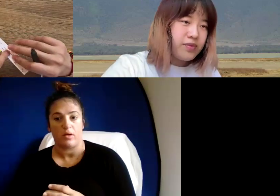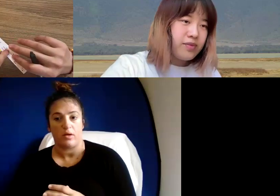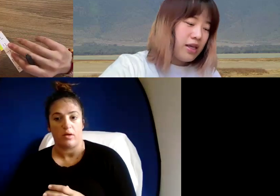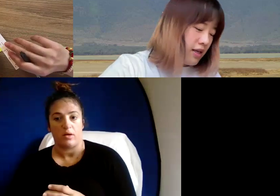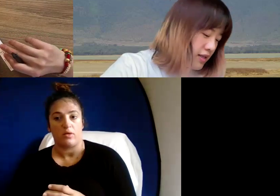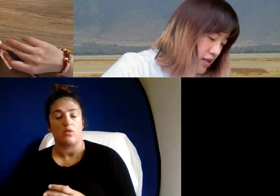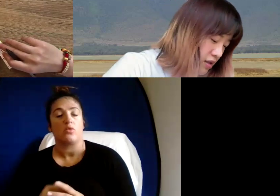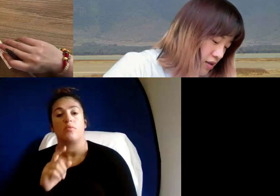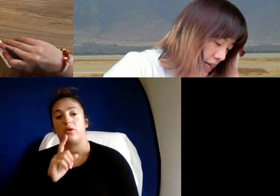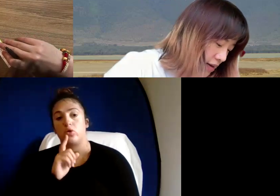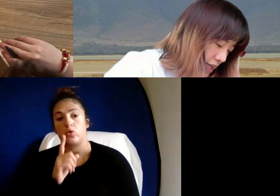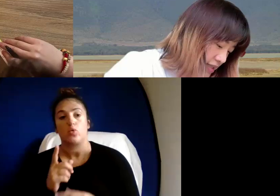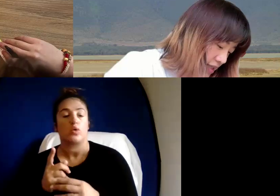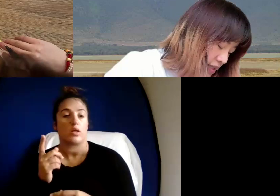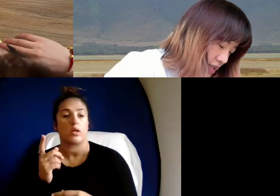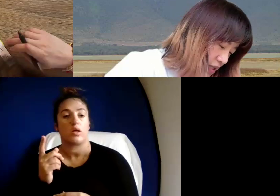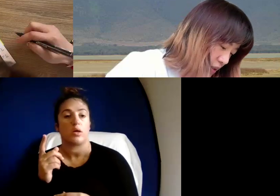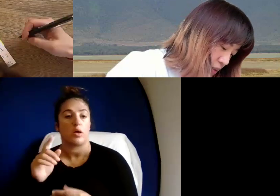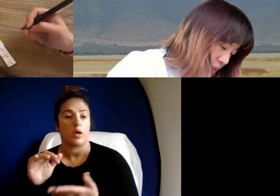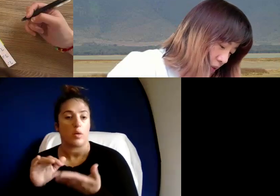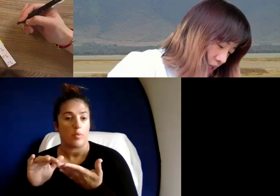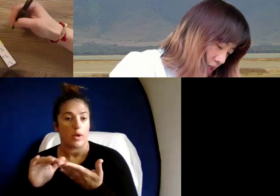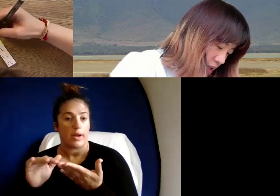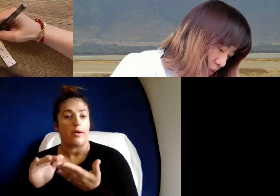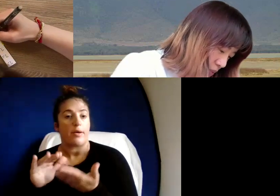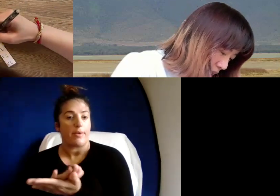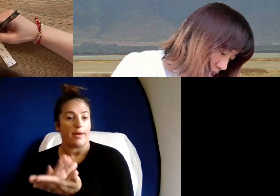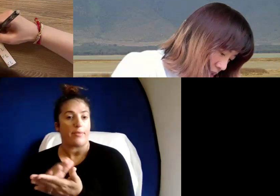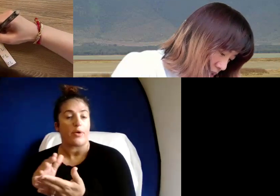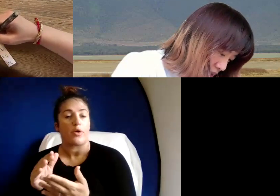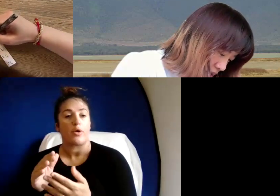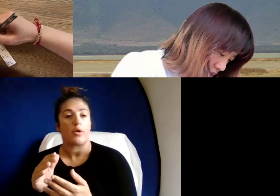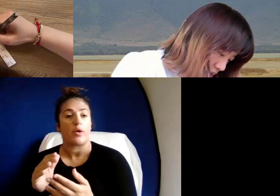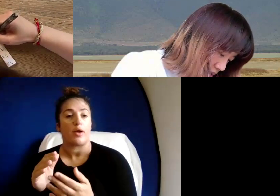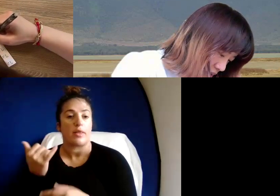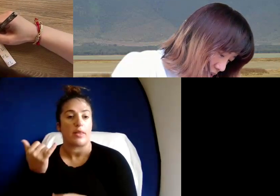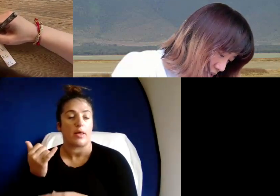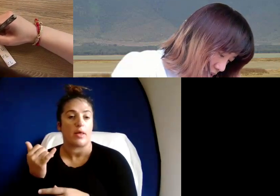paper. So now let's continue poking number 1.